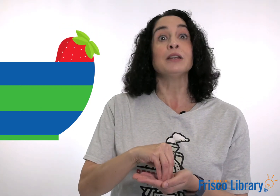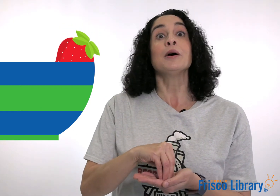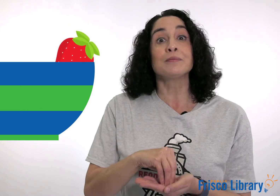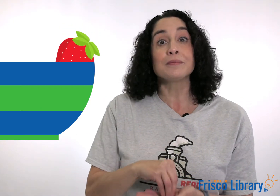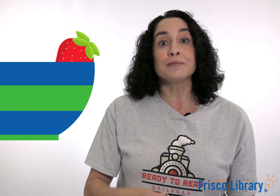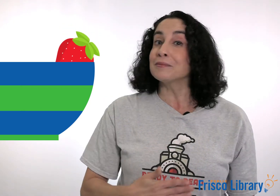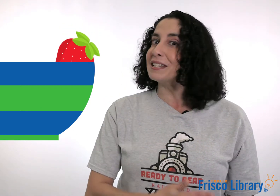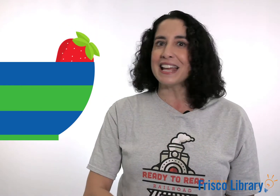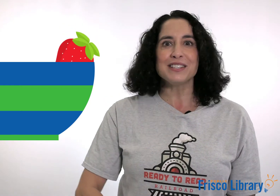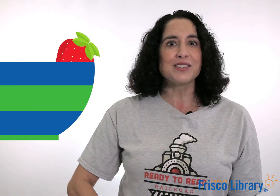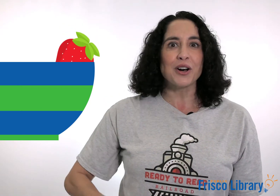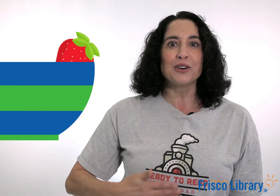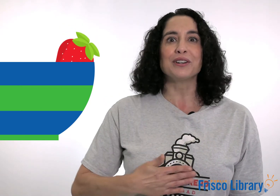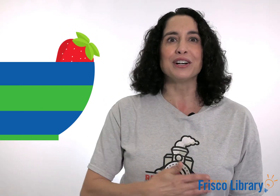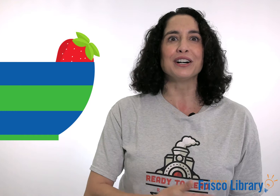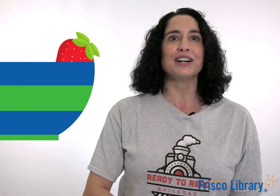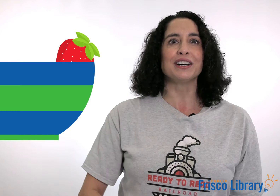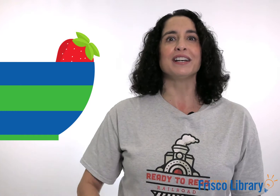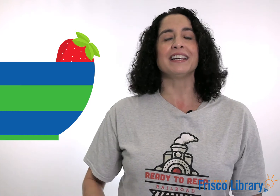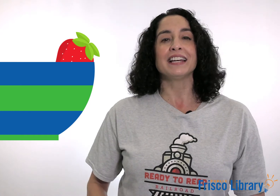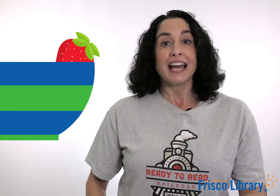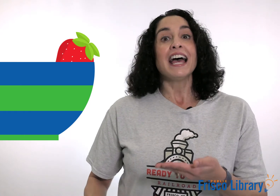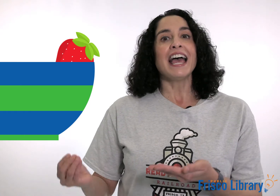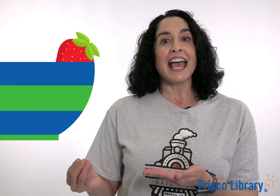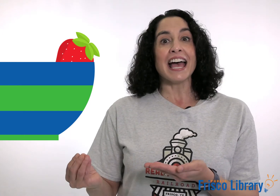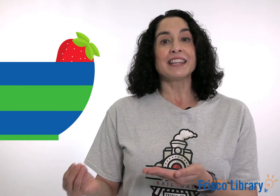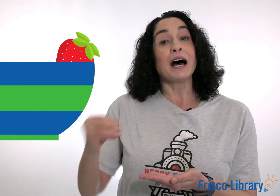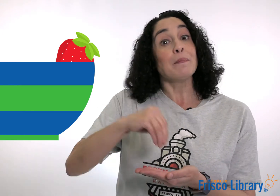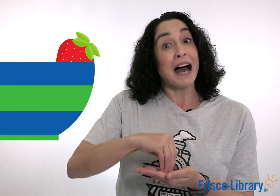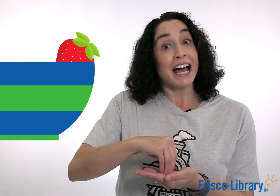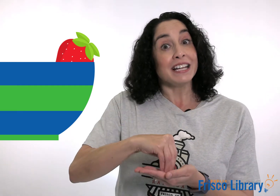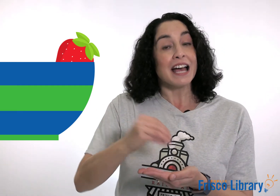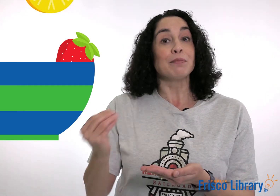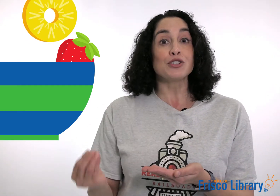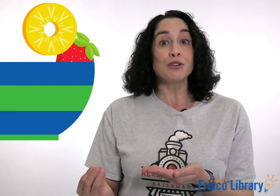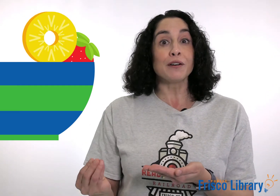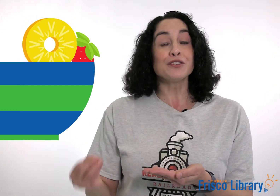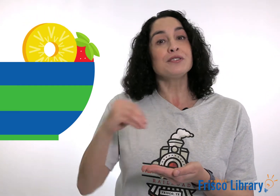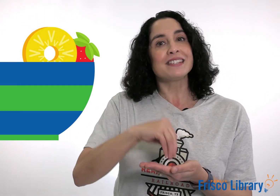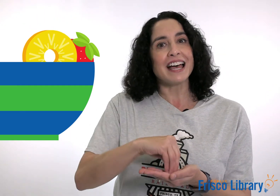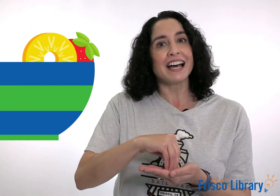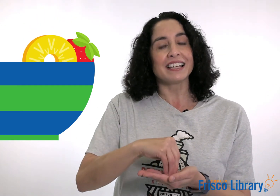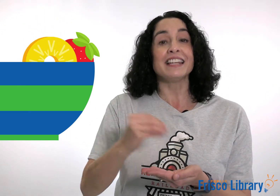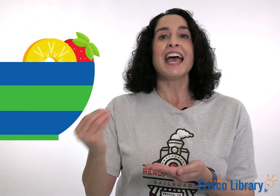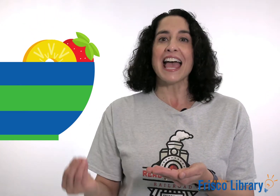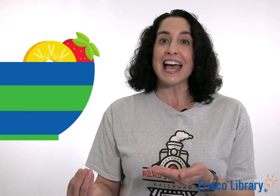mmm it tastes so good add the pineapple to our fruit salad add